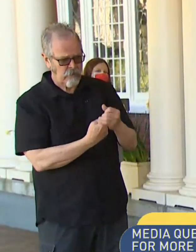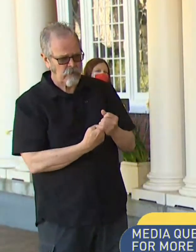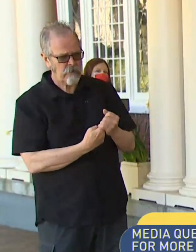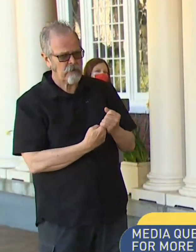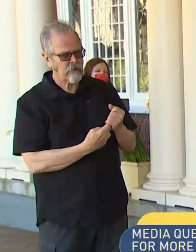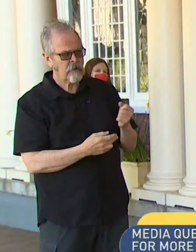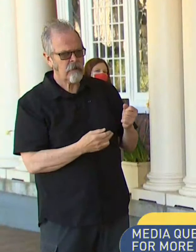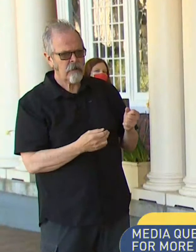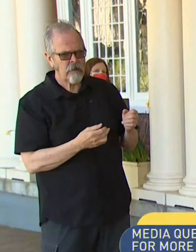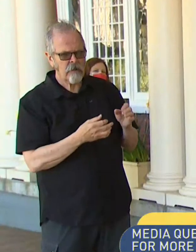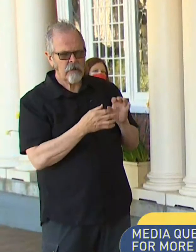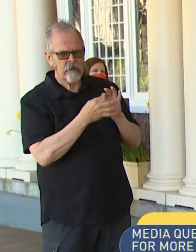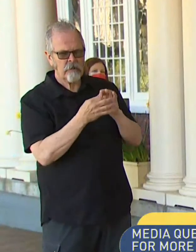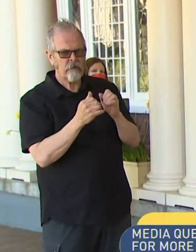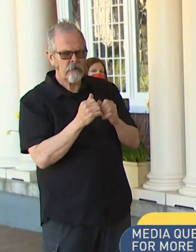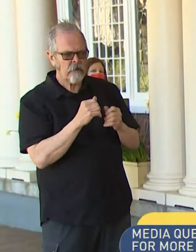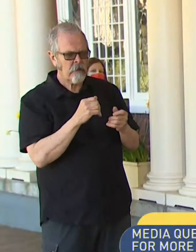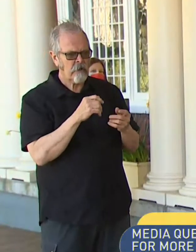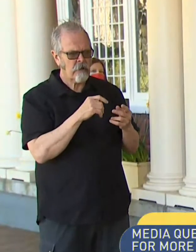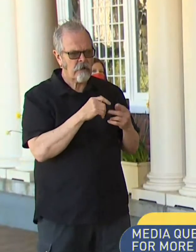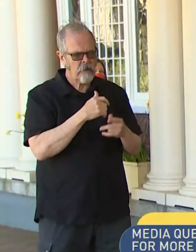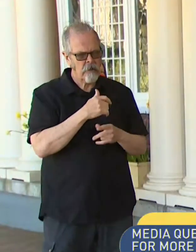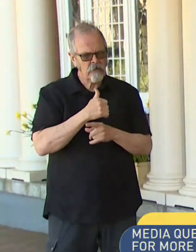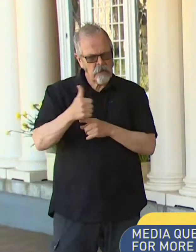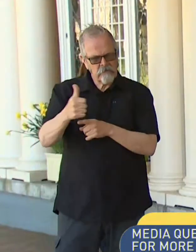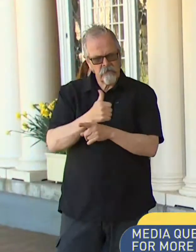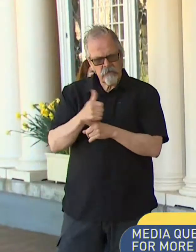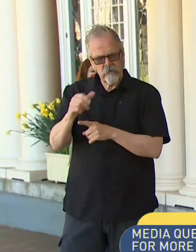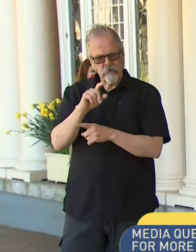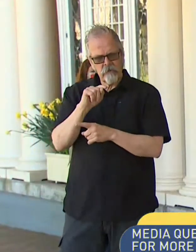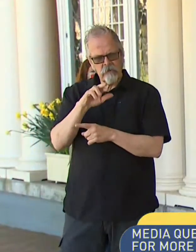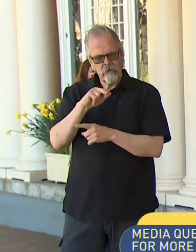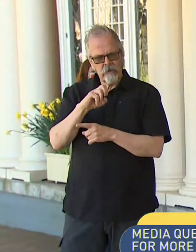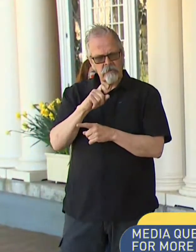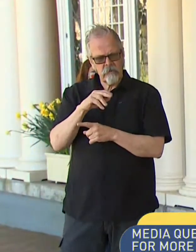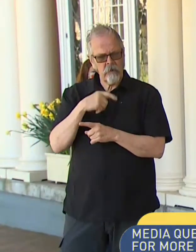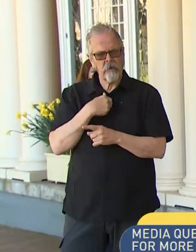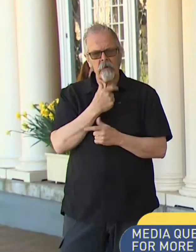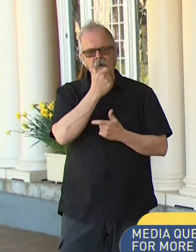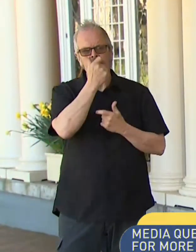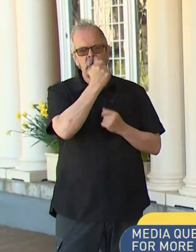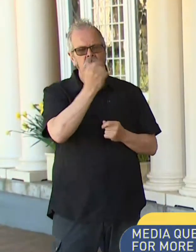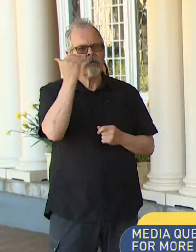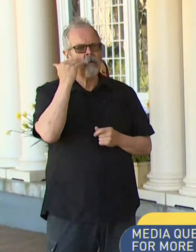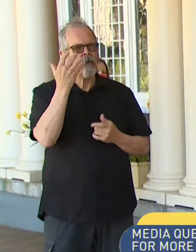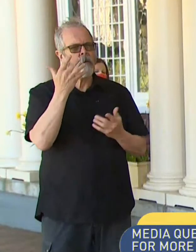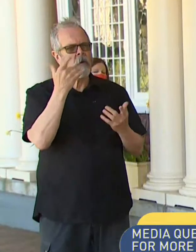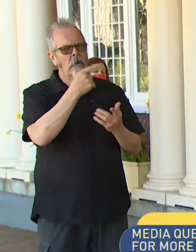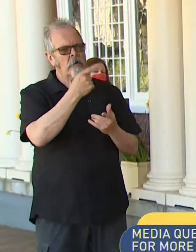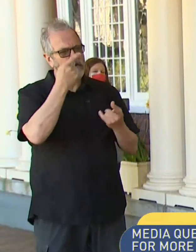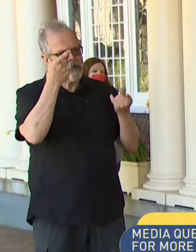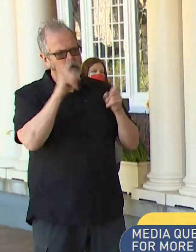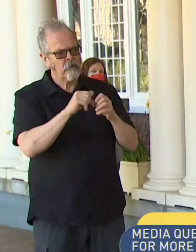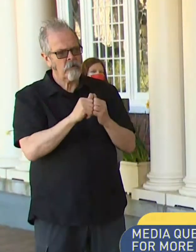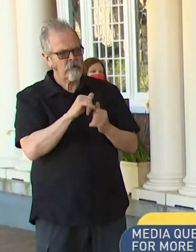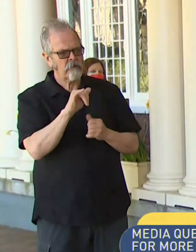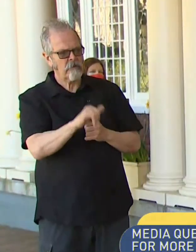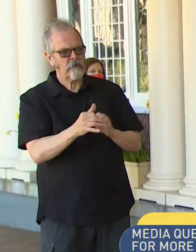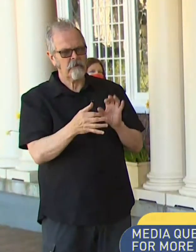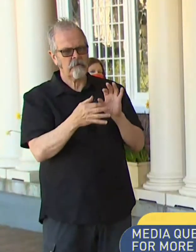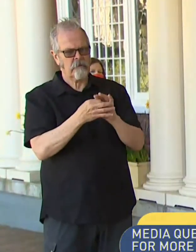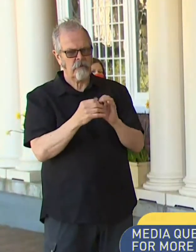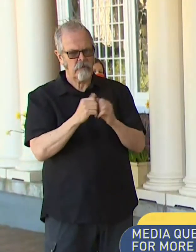of transportation package. I'd be interested in knowing first, why did you agree to that kind of linkage that would hold up